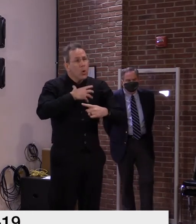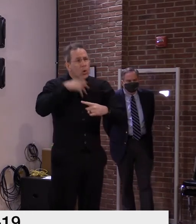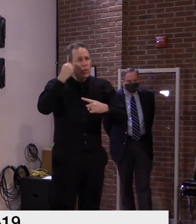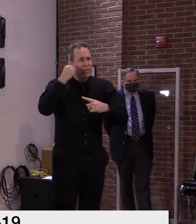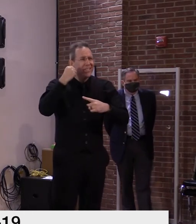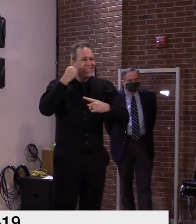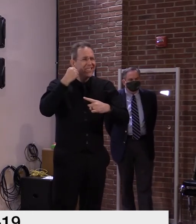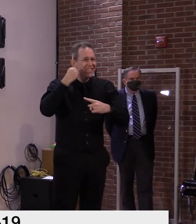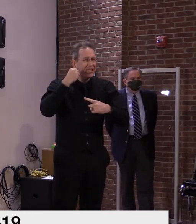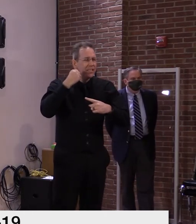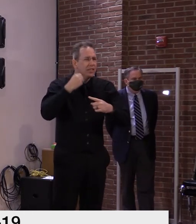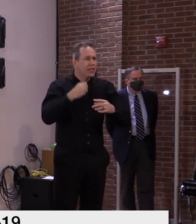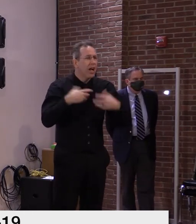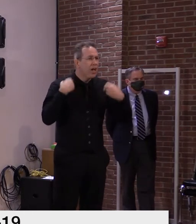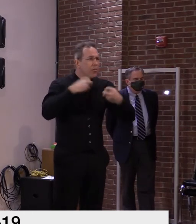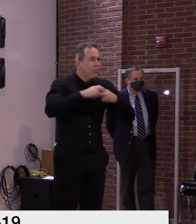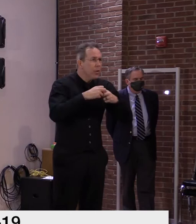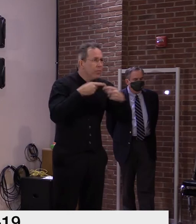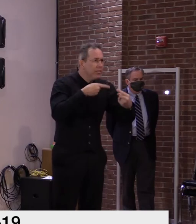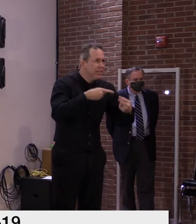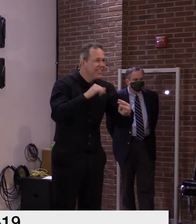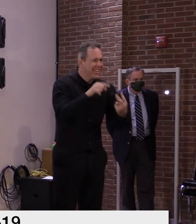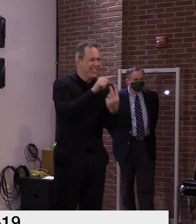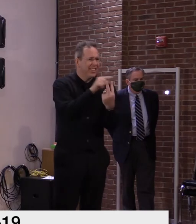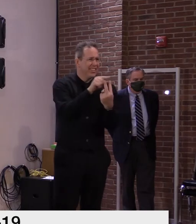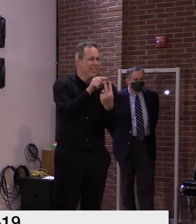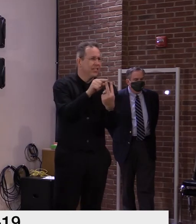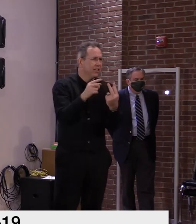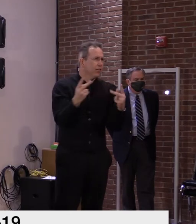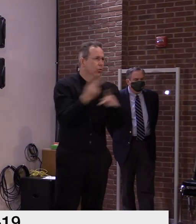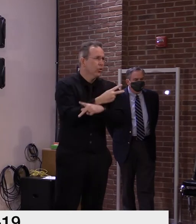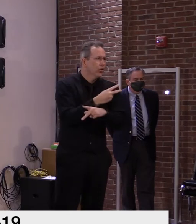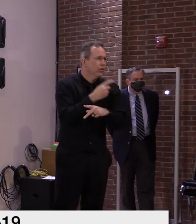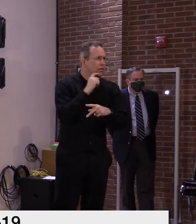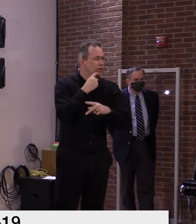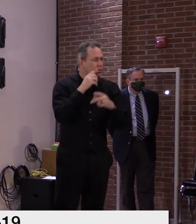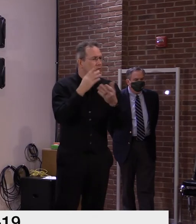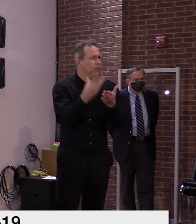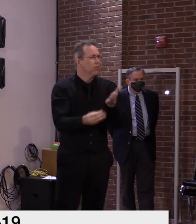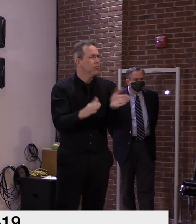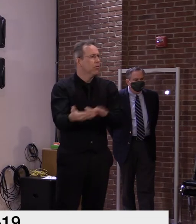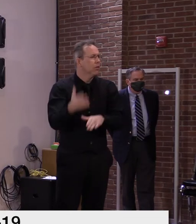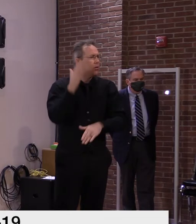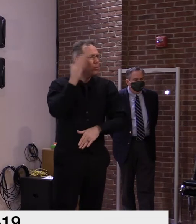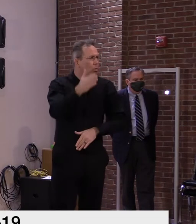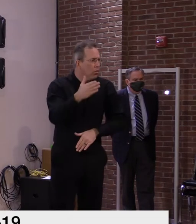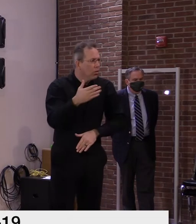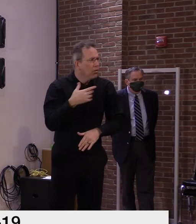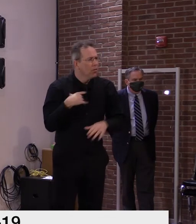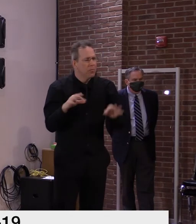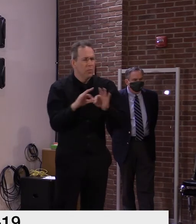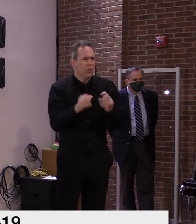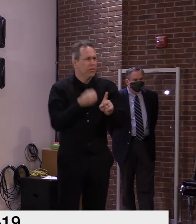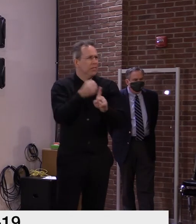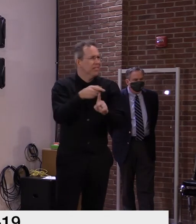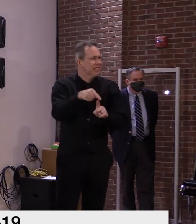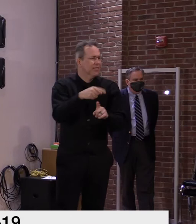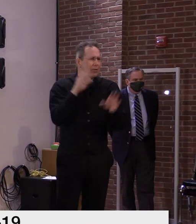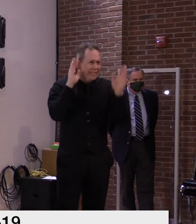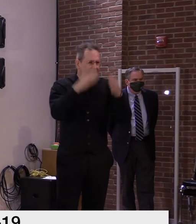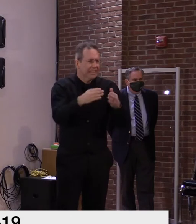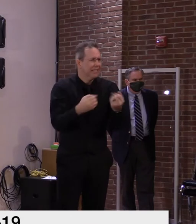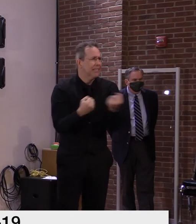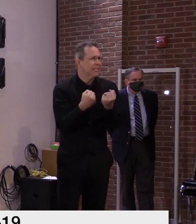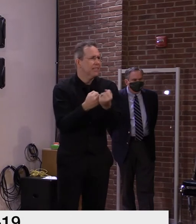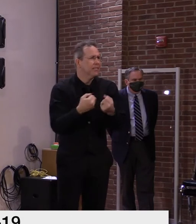are, or with certain health conditions, the more impacted you are by the virus. That's just the fact.